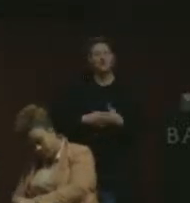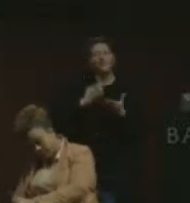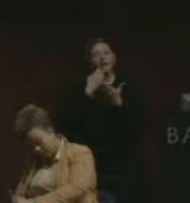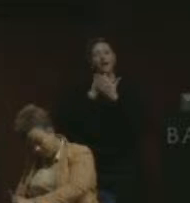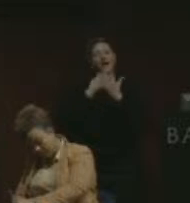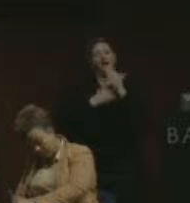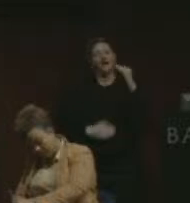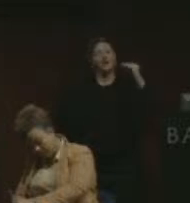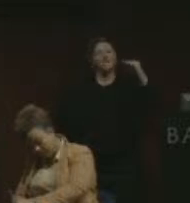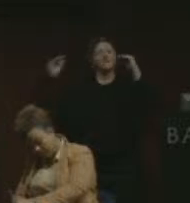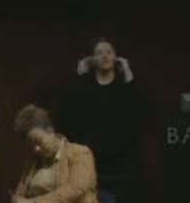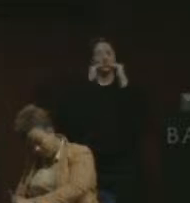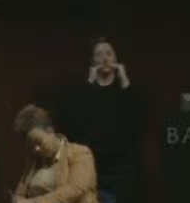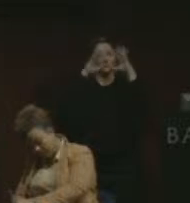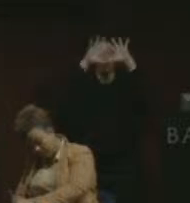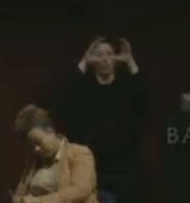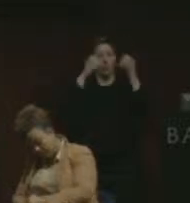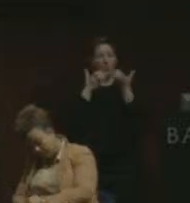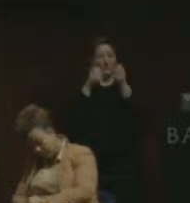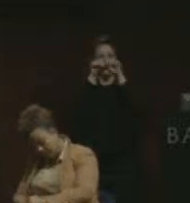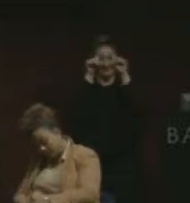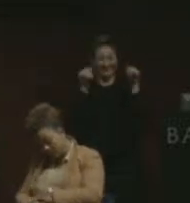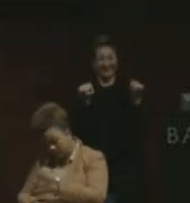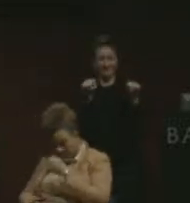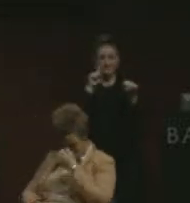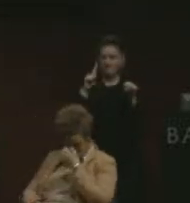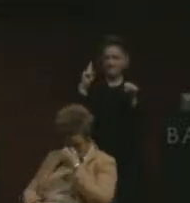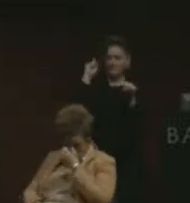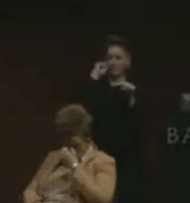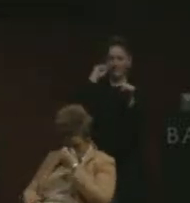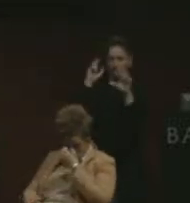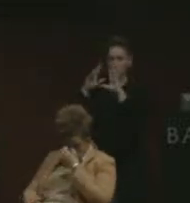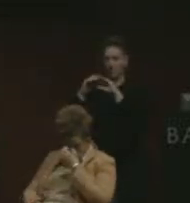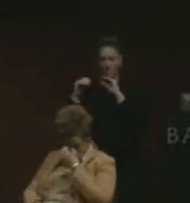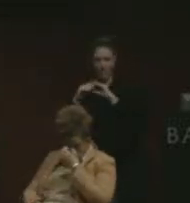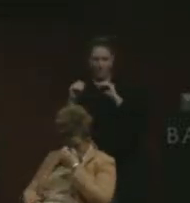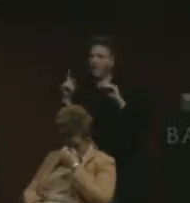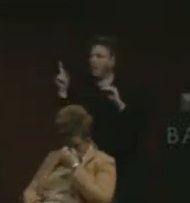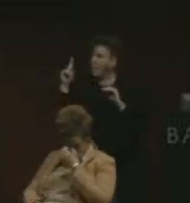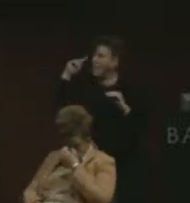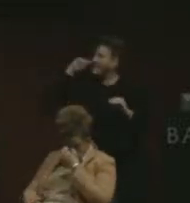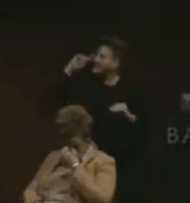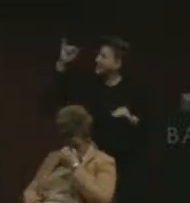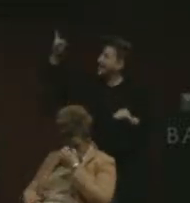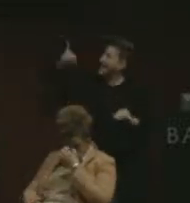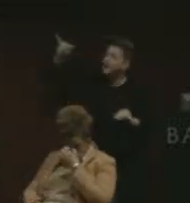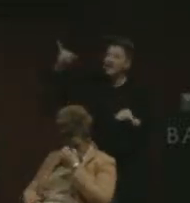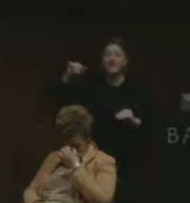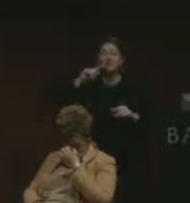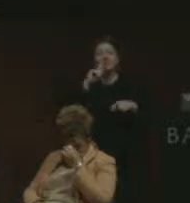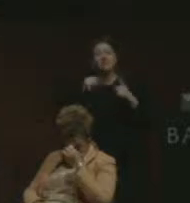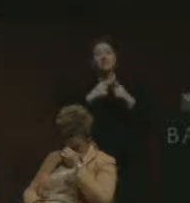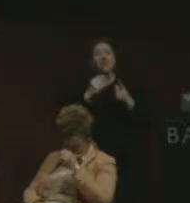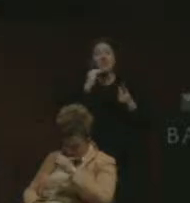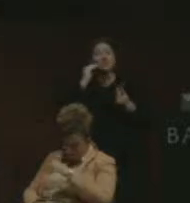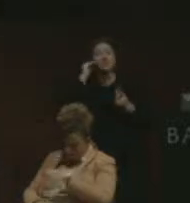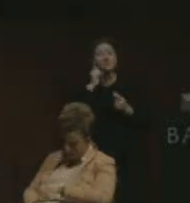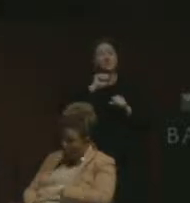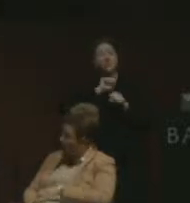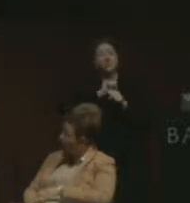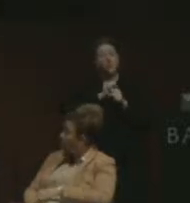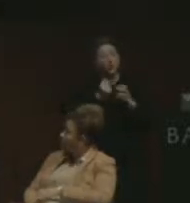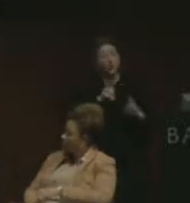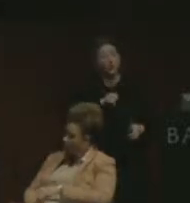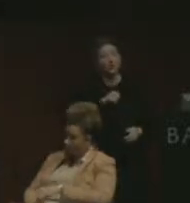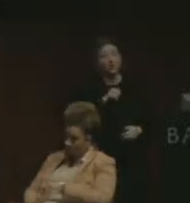and the globalization system, to take a look, just to hear for a moment what it sounded like when domestic workers spoke in the UN.